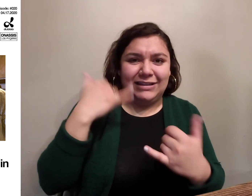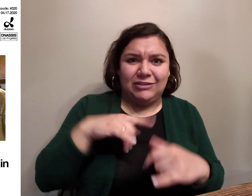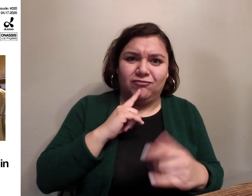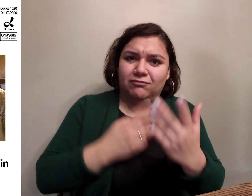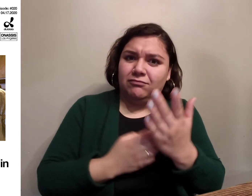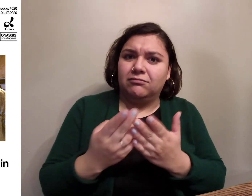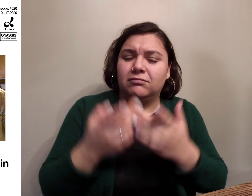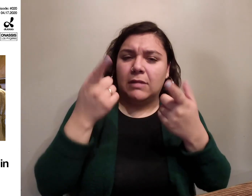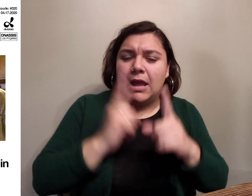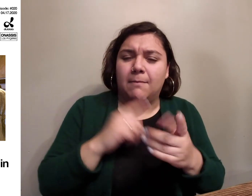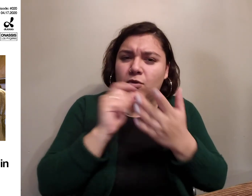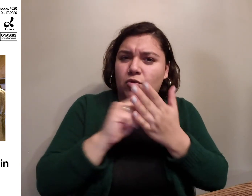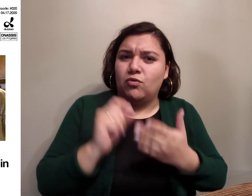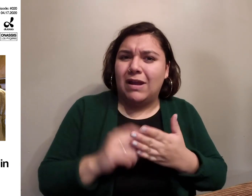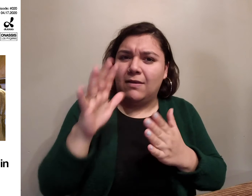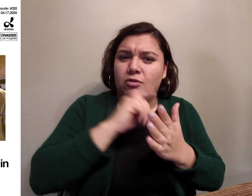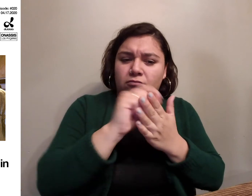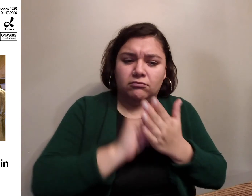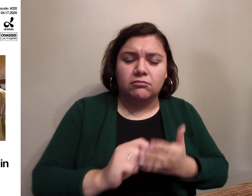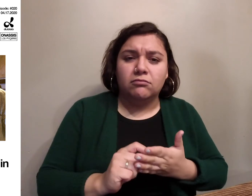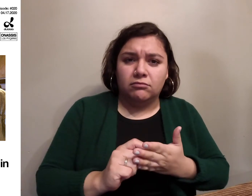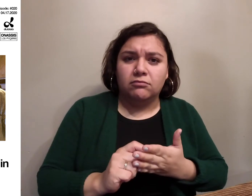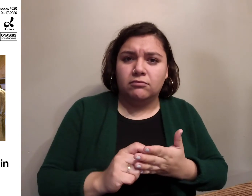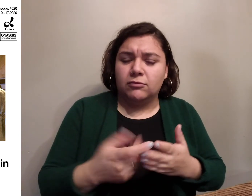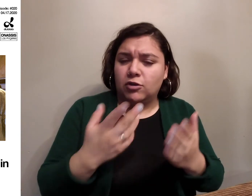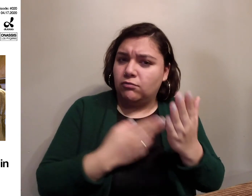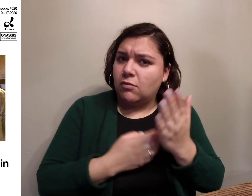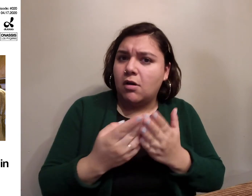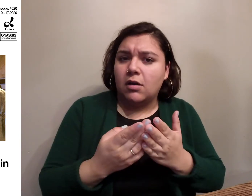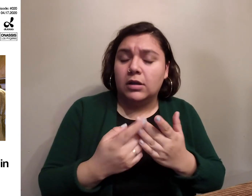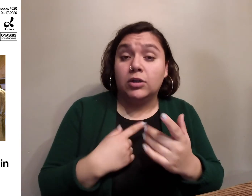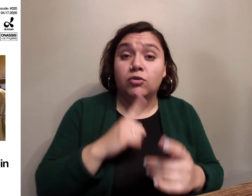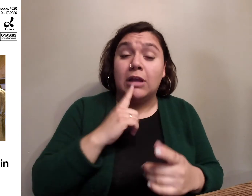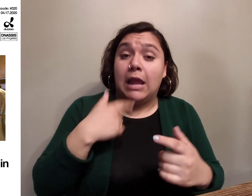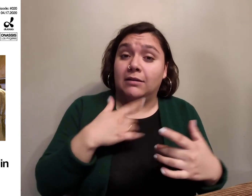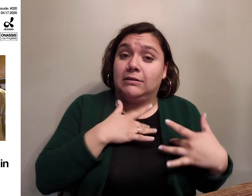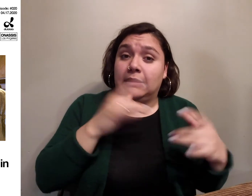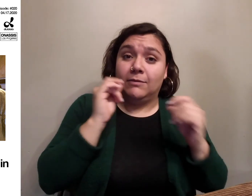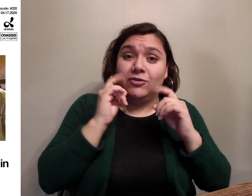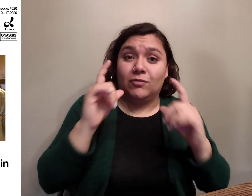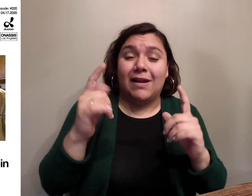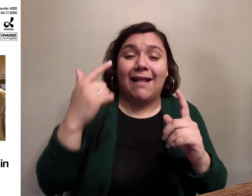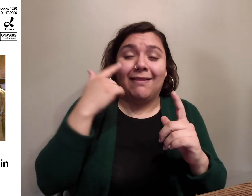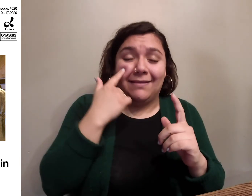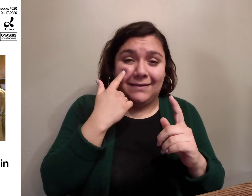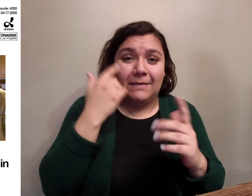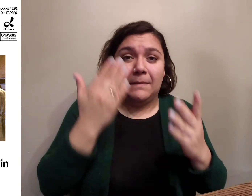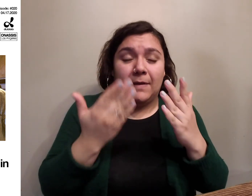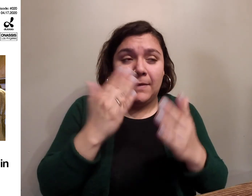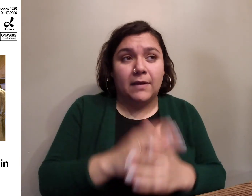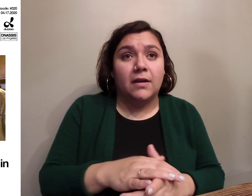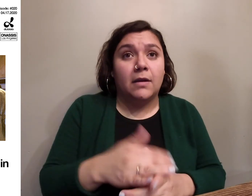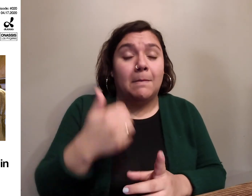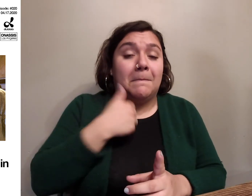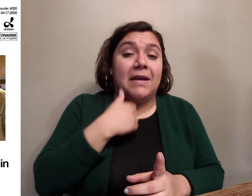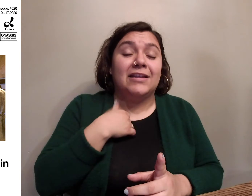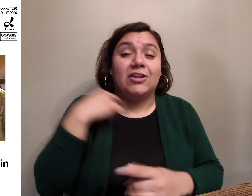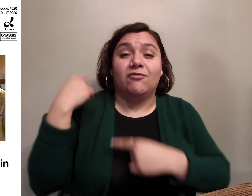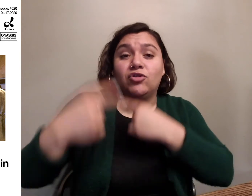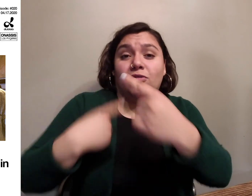their stories. And then one of the things I'm so surprised by, because maybe it's because I'm Generation X and I'm 51 years old,